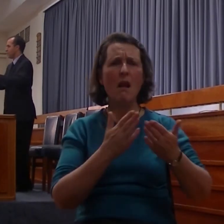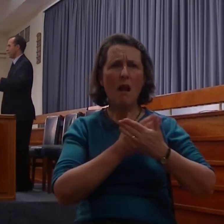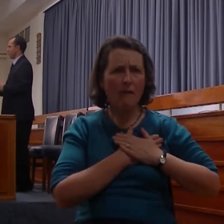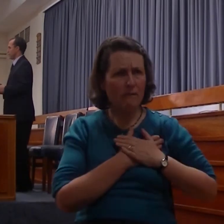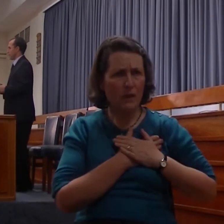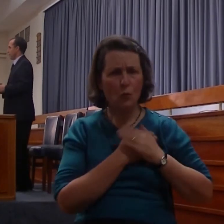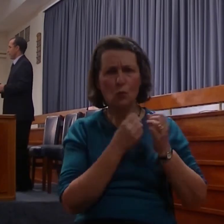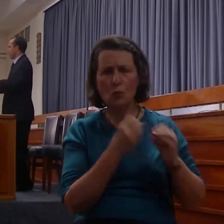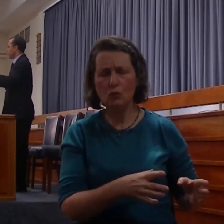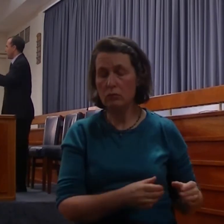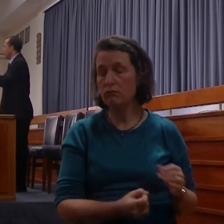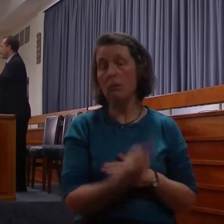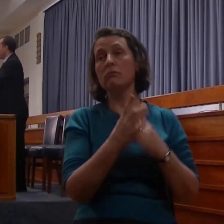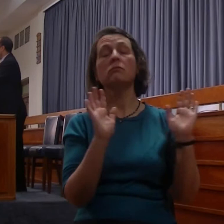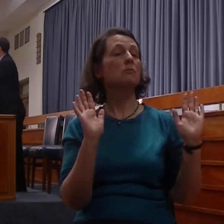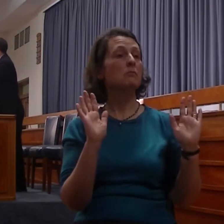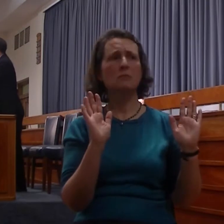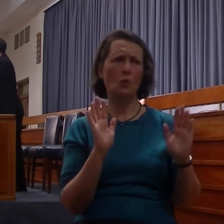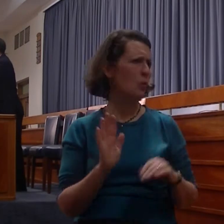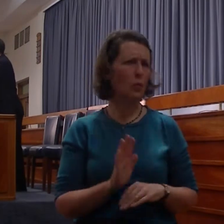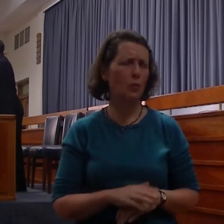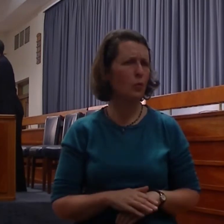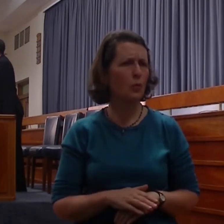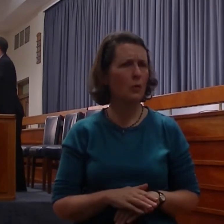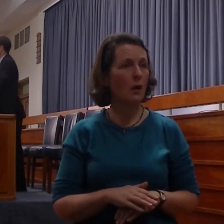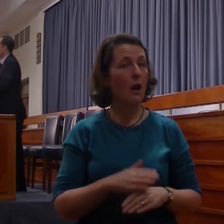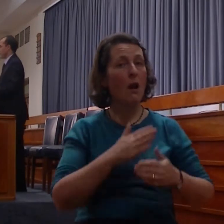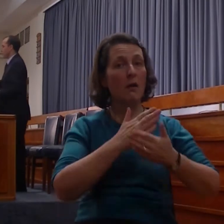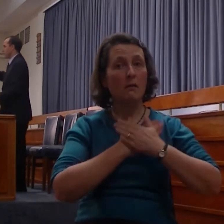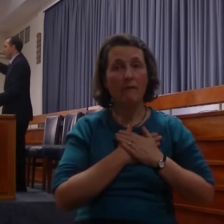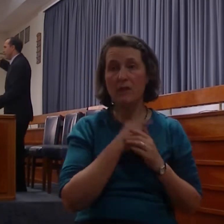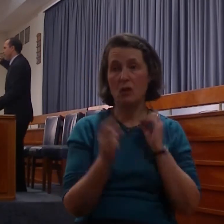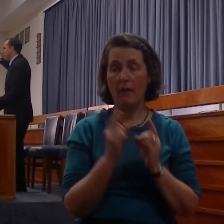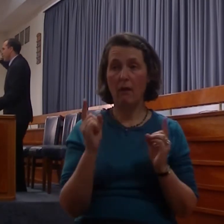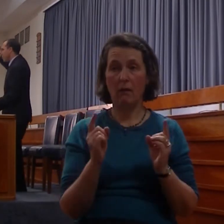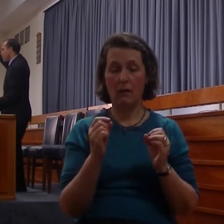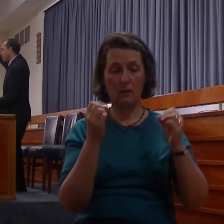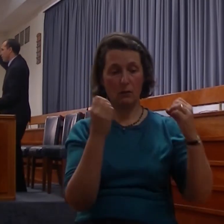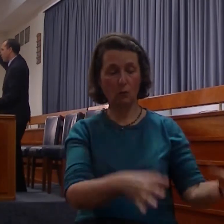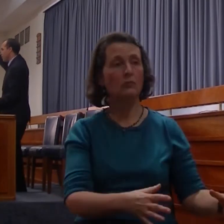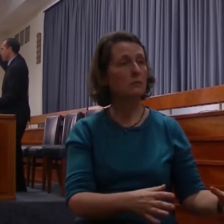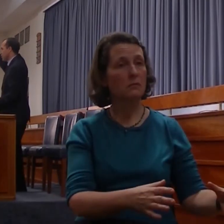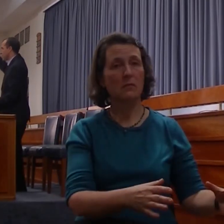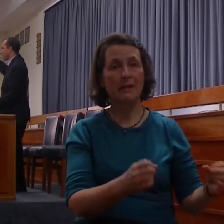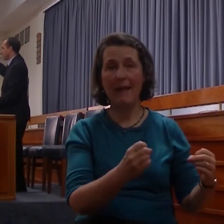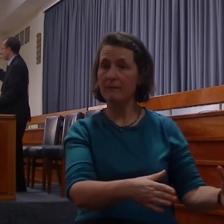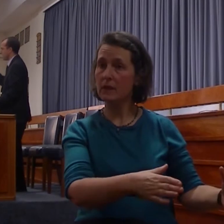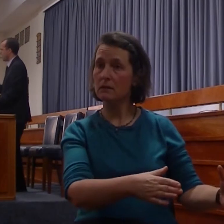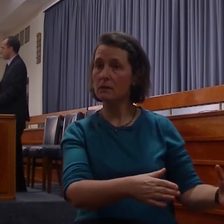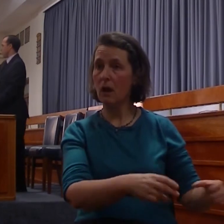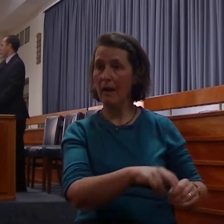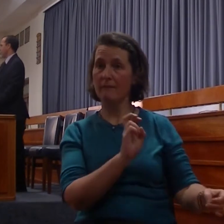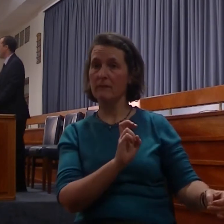night. To leave the love of spiritual matters, to leave the